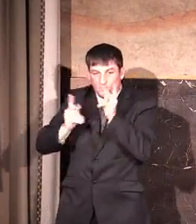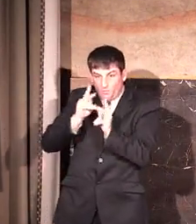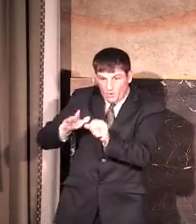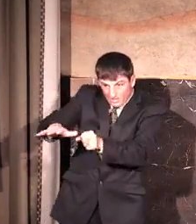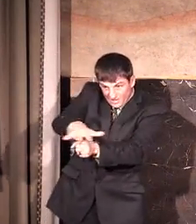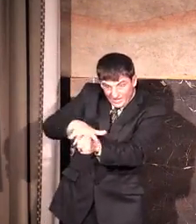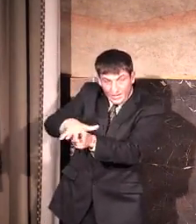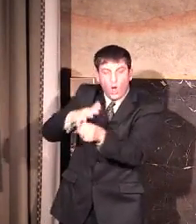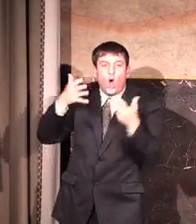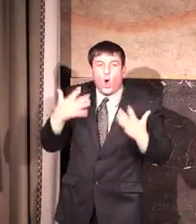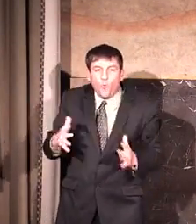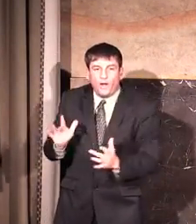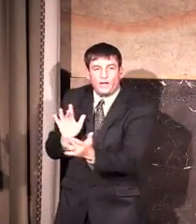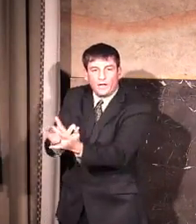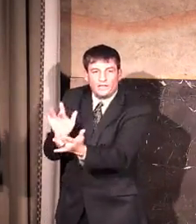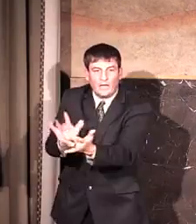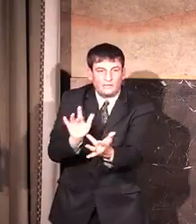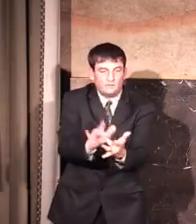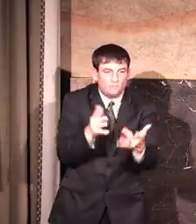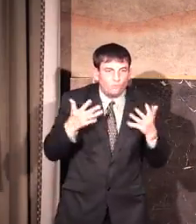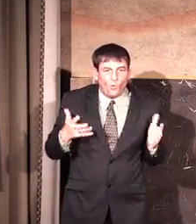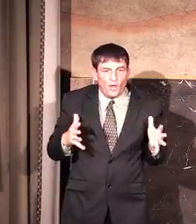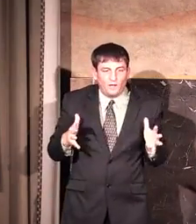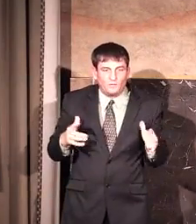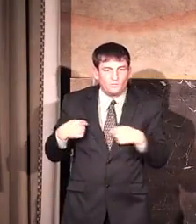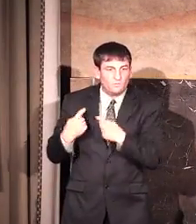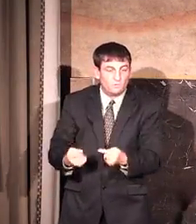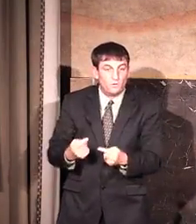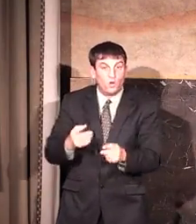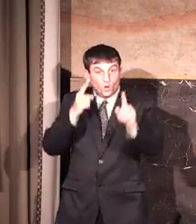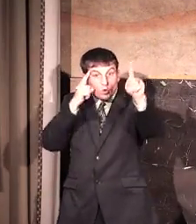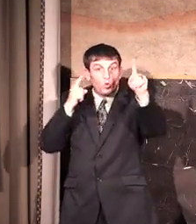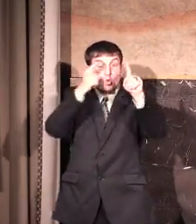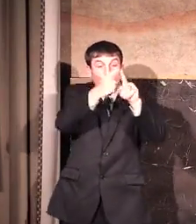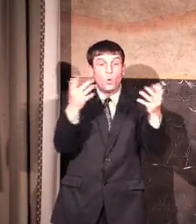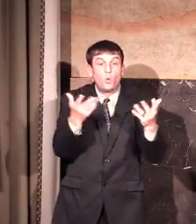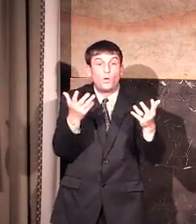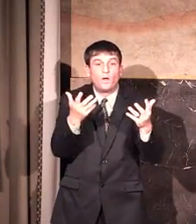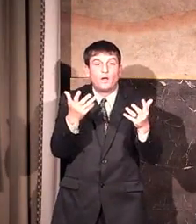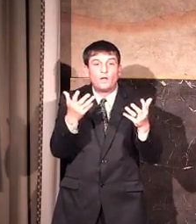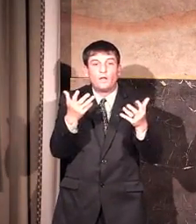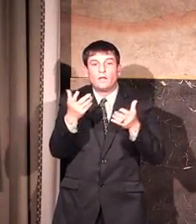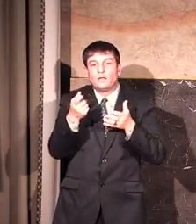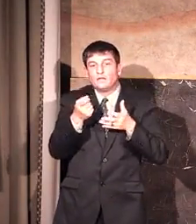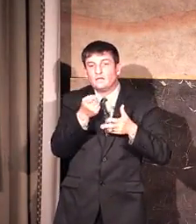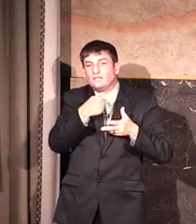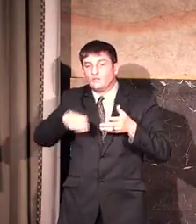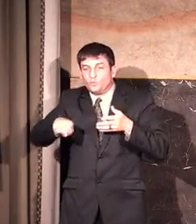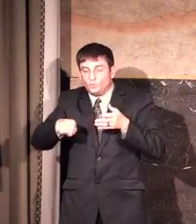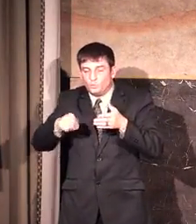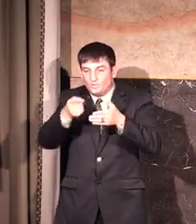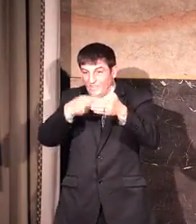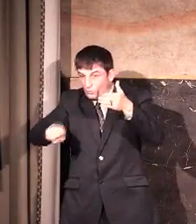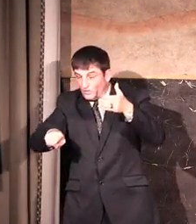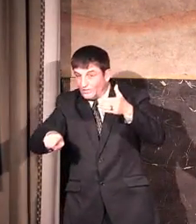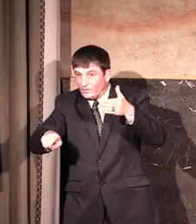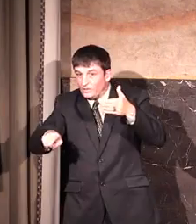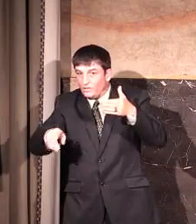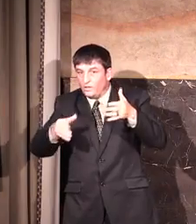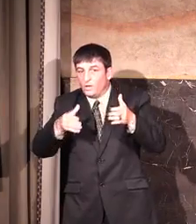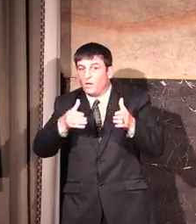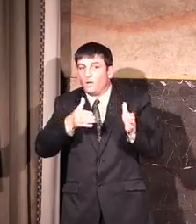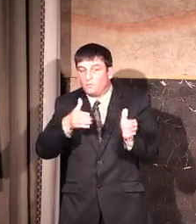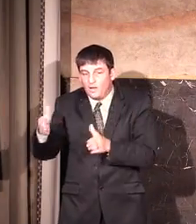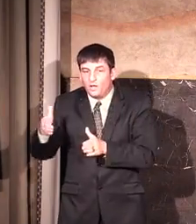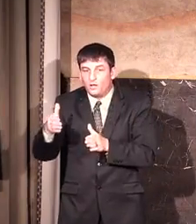way. Our goal would be, to, by the end of next week, begin in earnest doing the contact